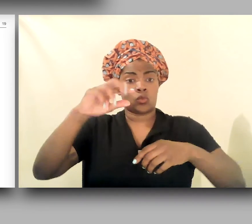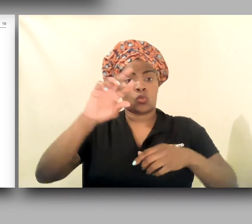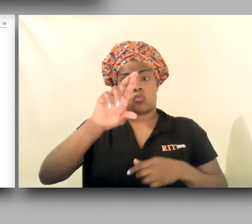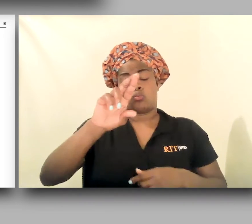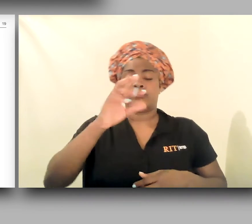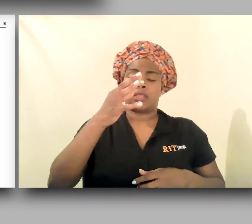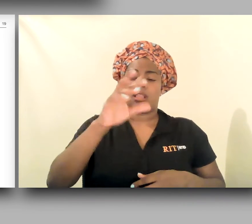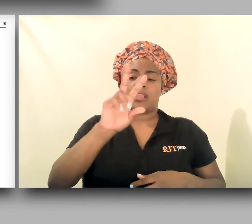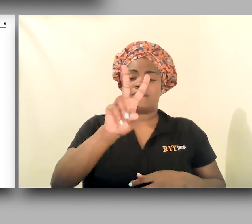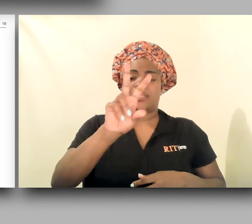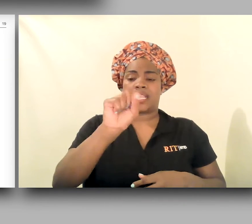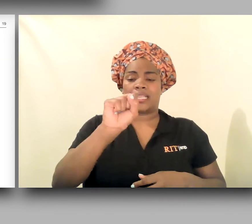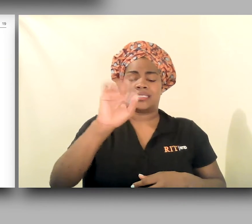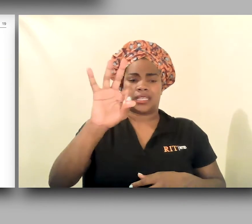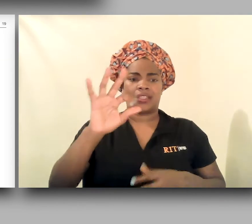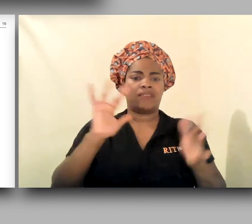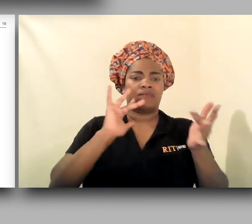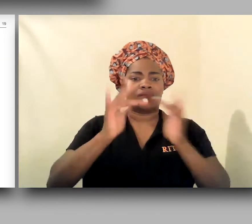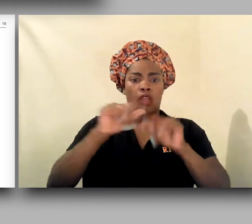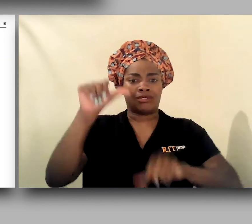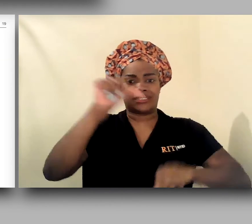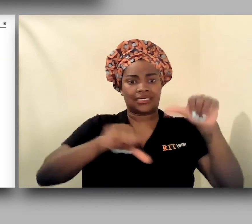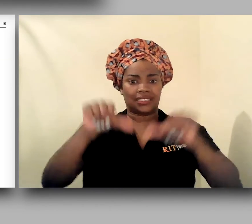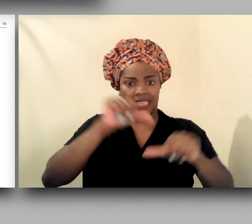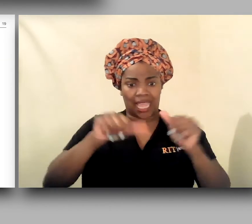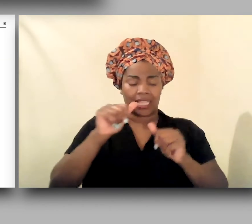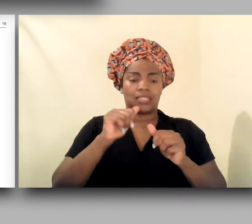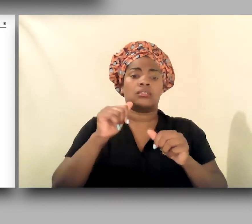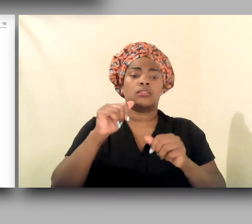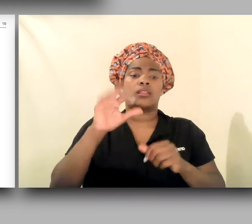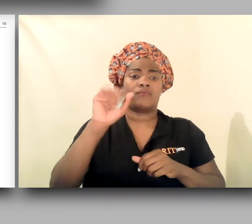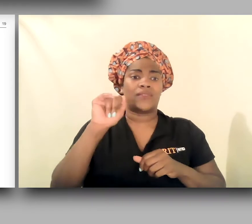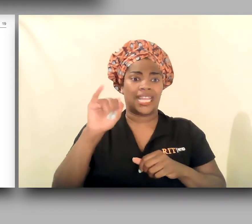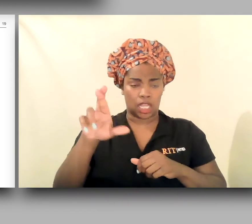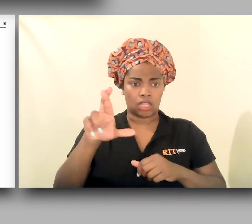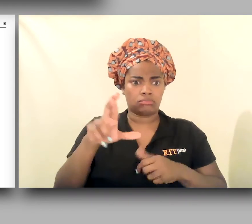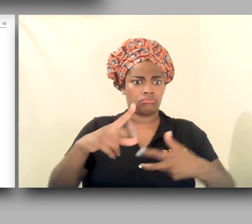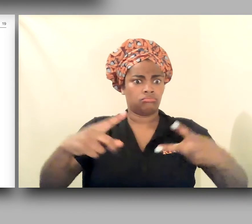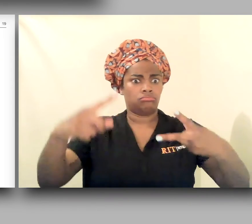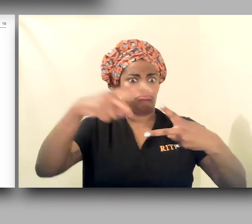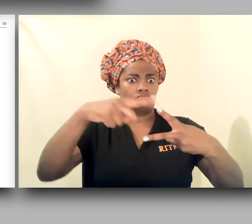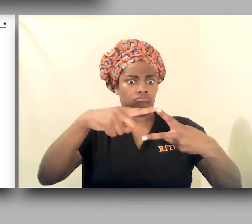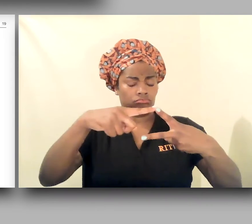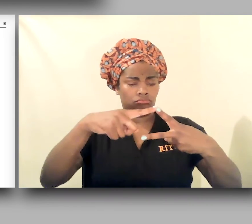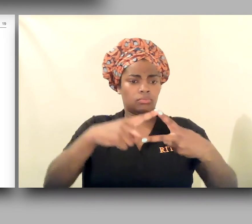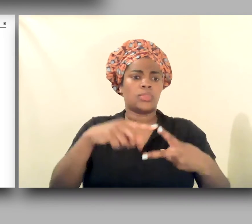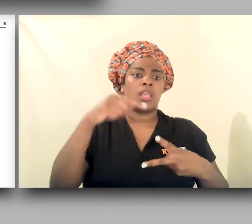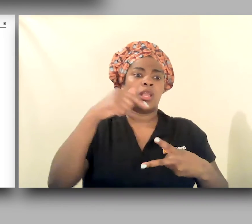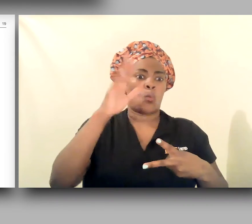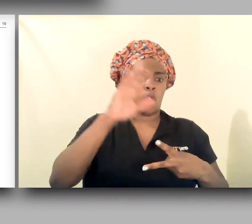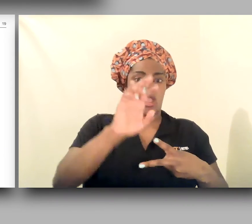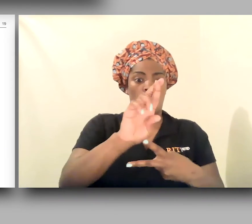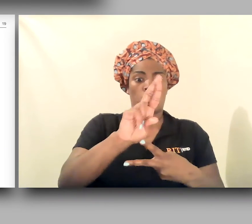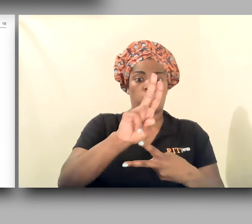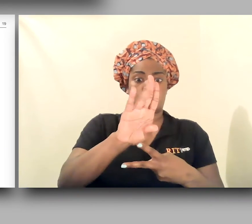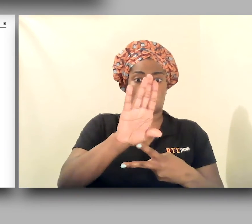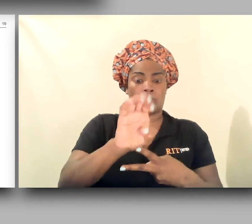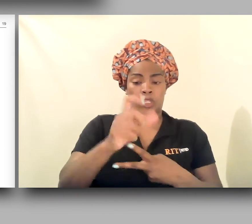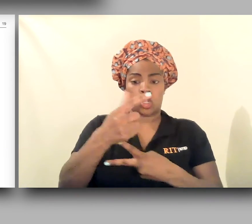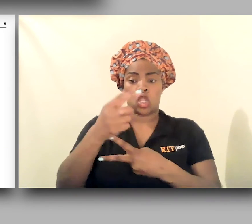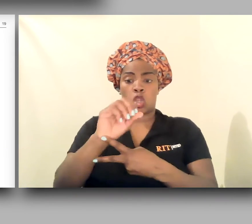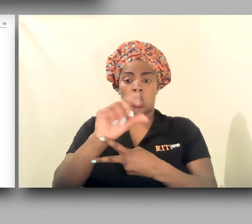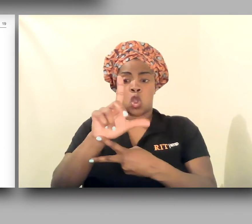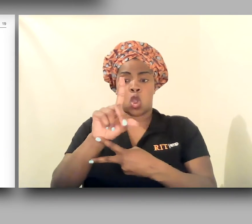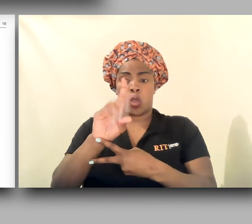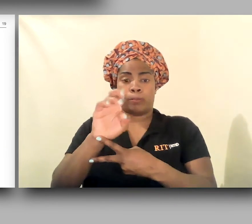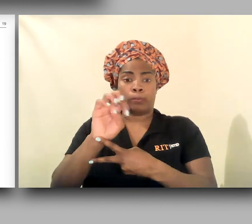series of NTID's virtual science fair, which was the egg drop competition. And then we have the